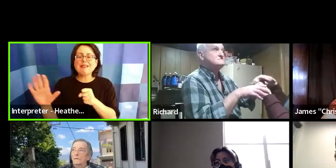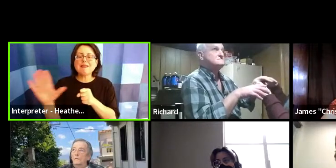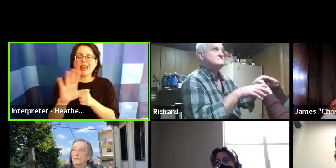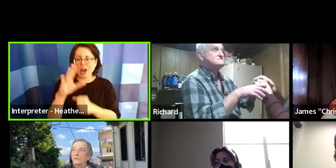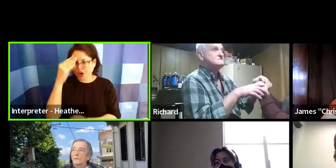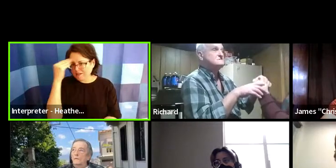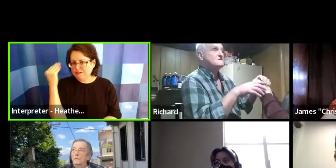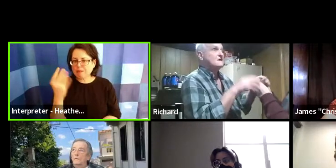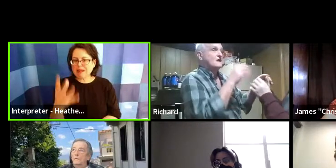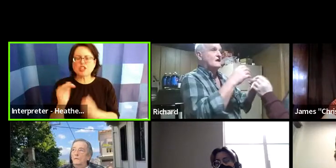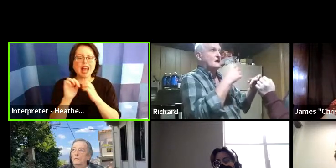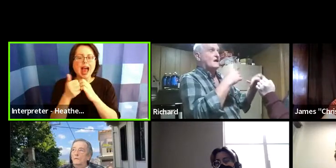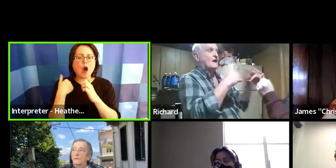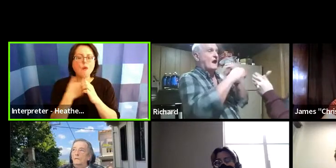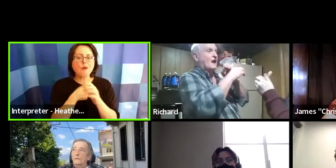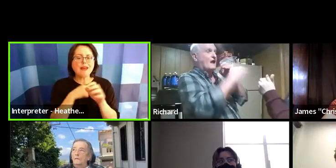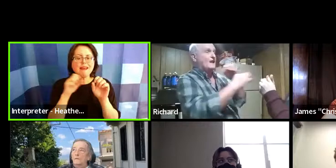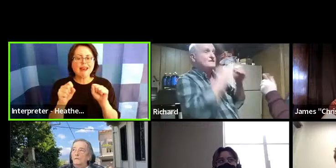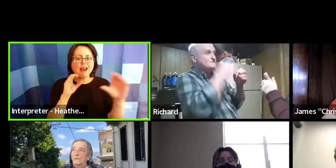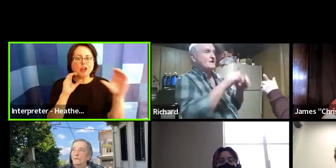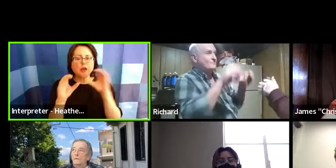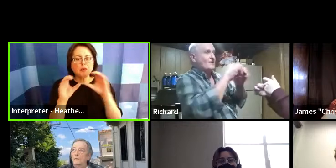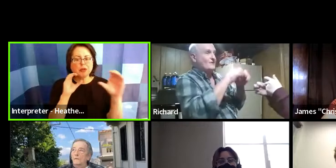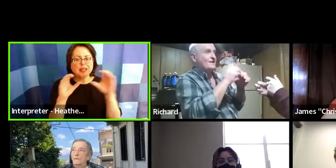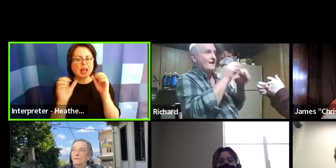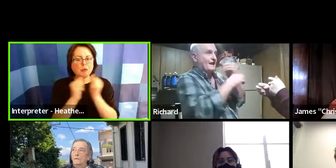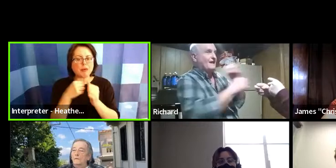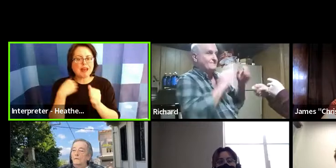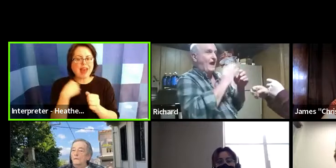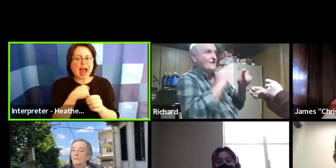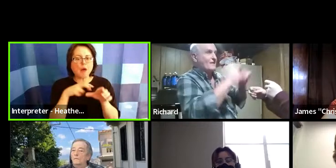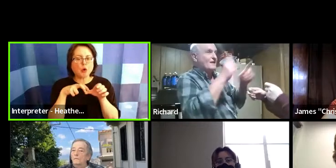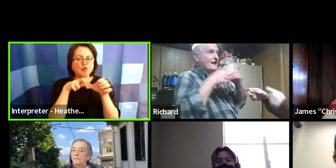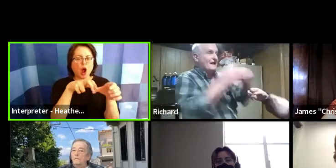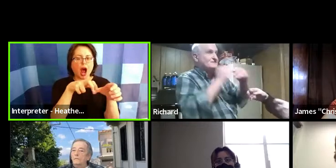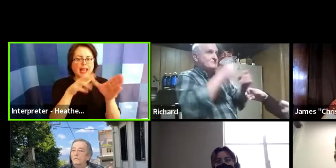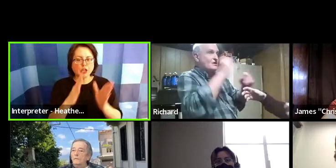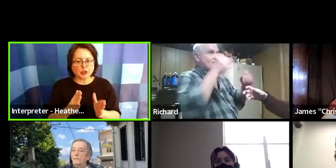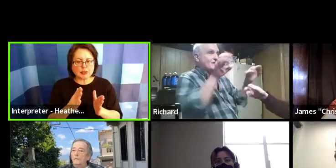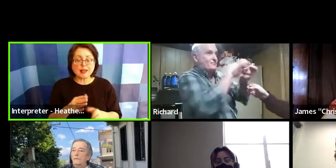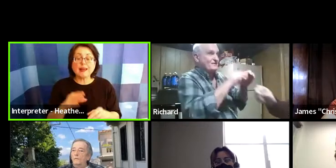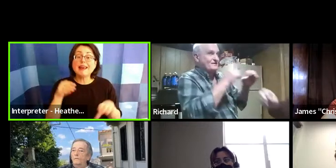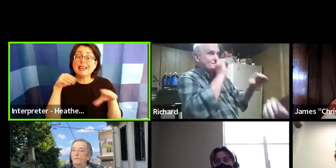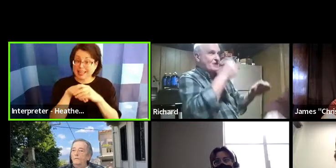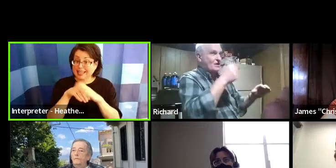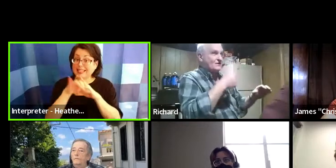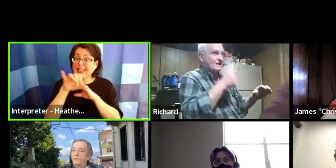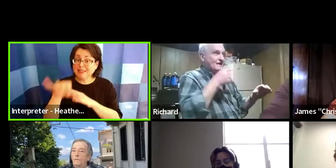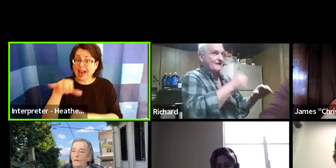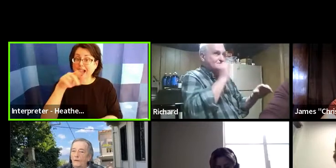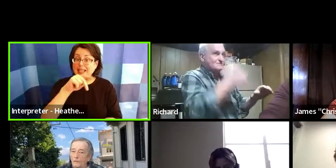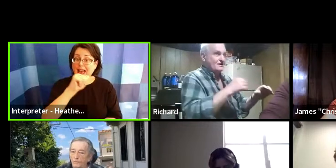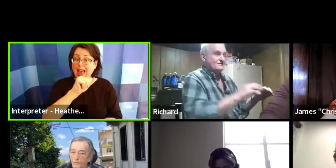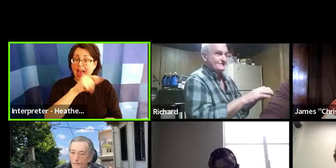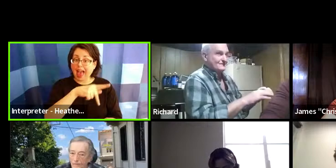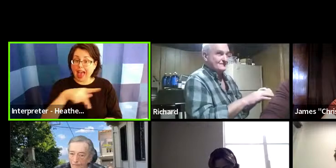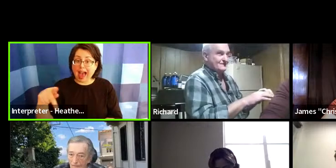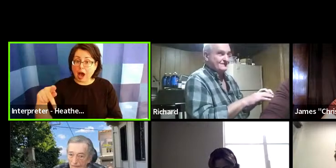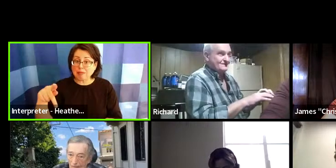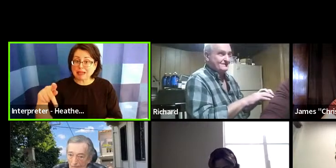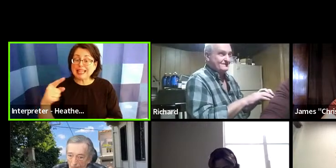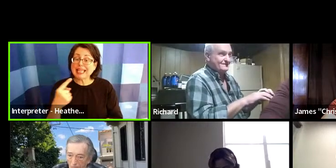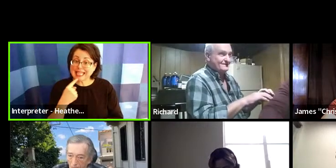are communicating well with our riders. For example, we have in the app reminders and messages that are from